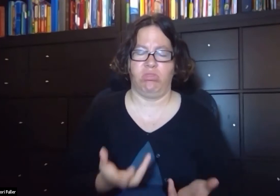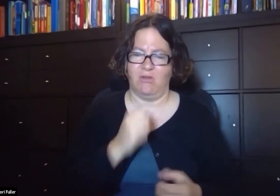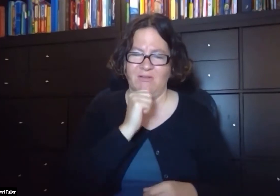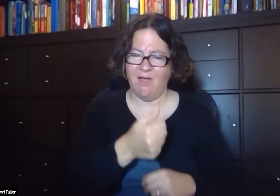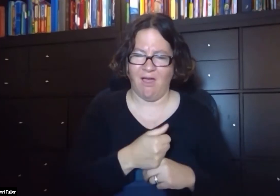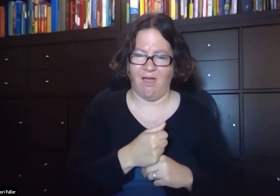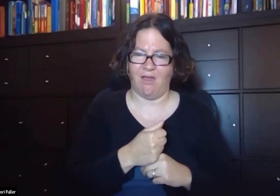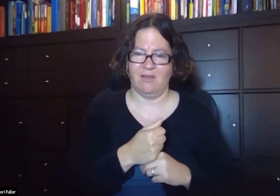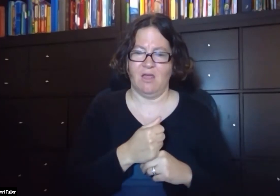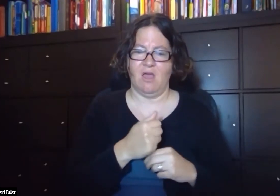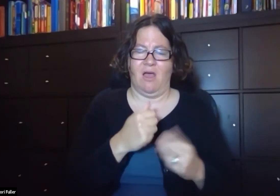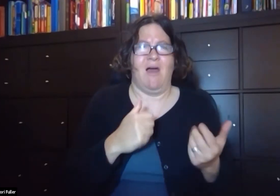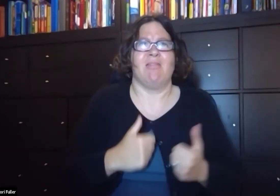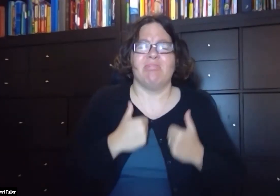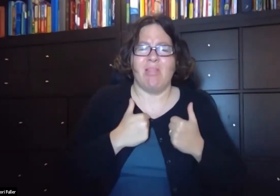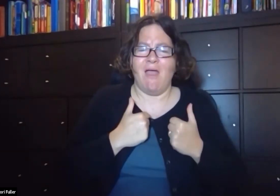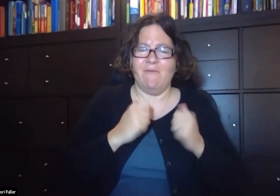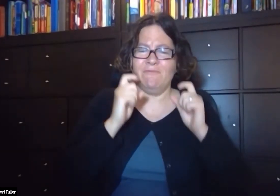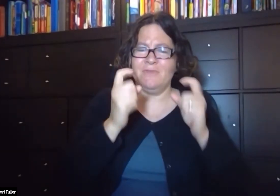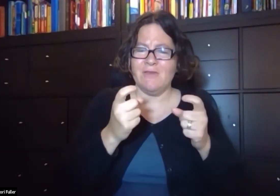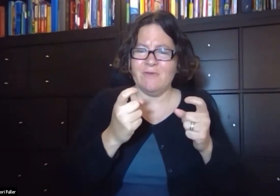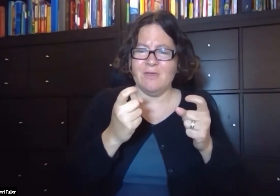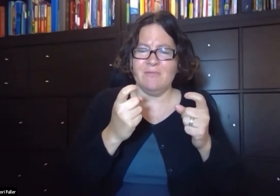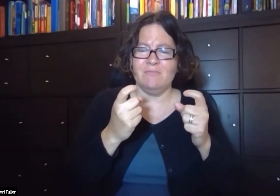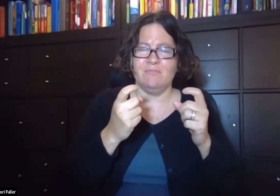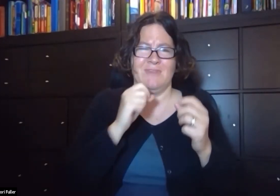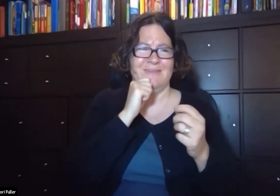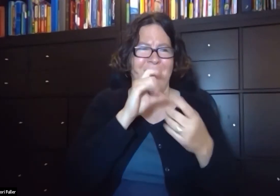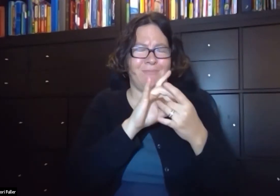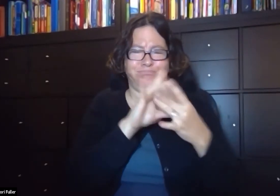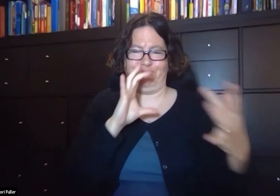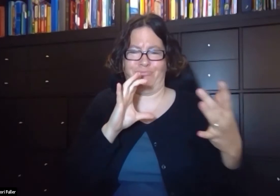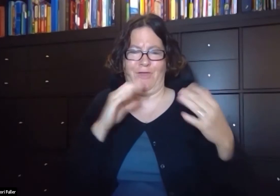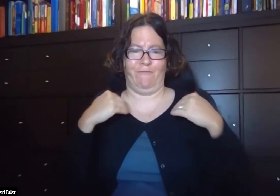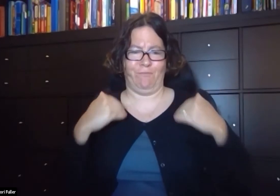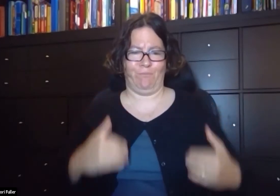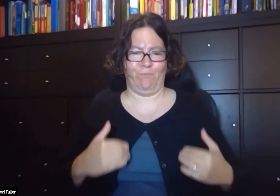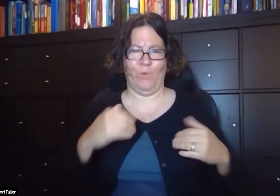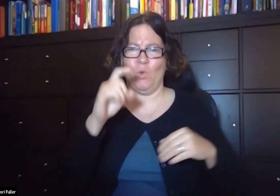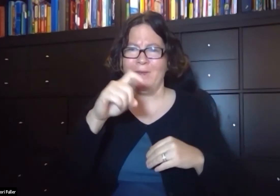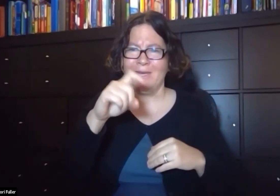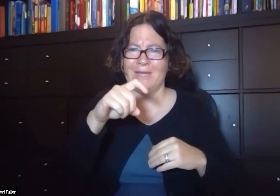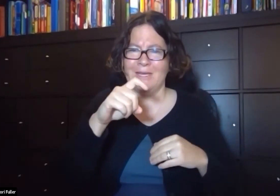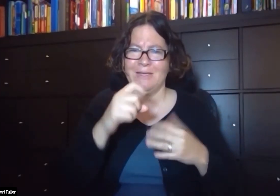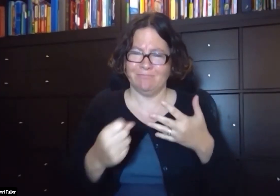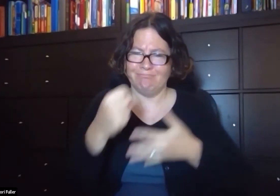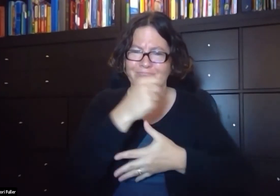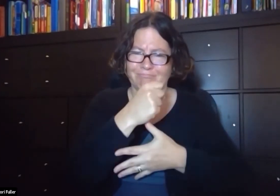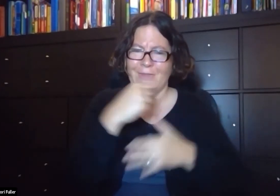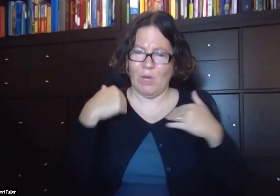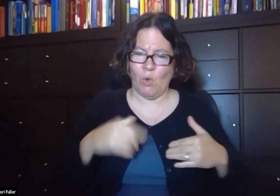overrules the rules. That Sabbath is supposed to be